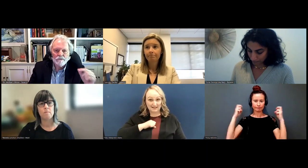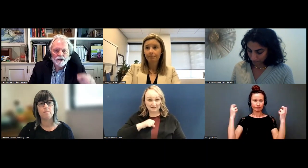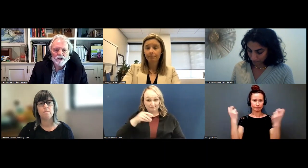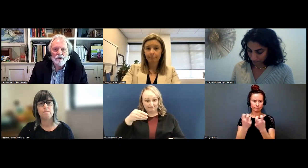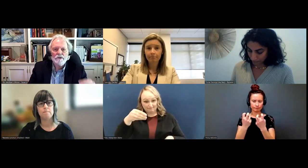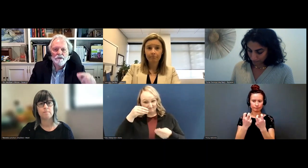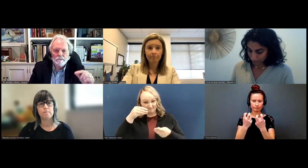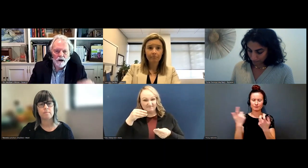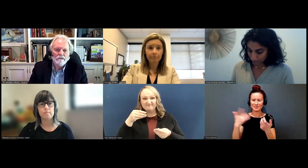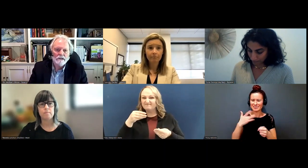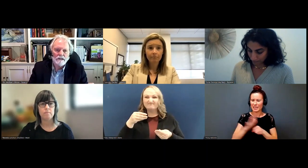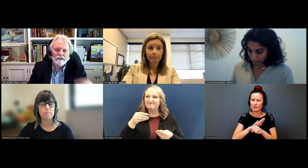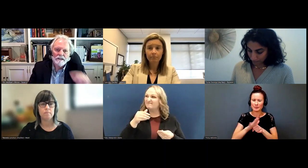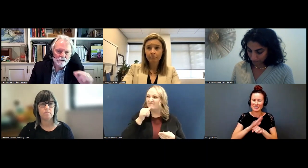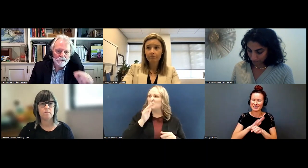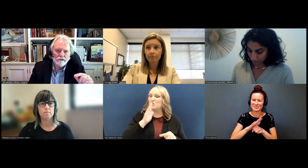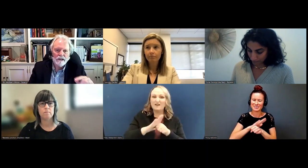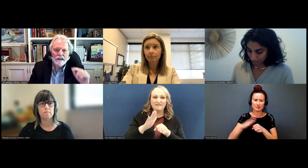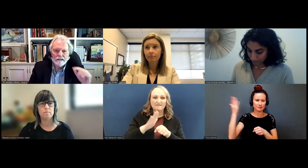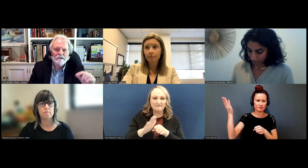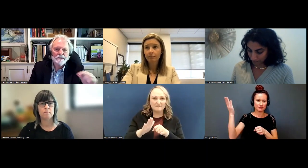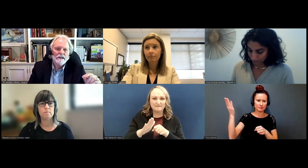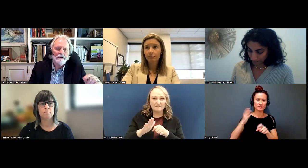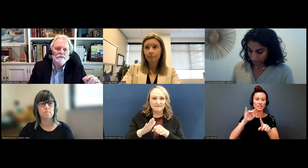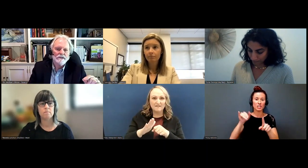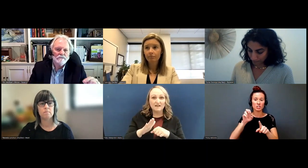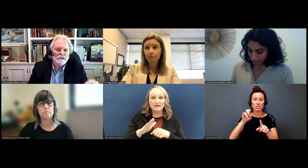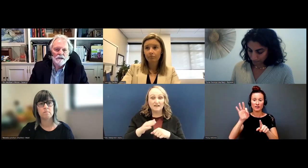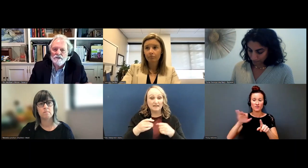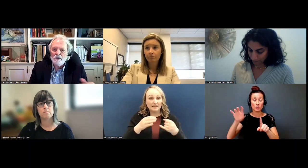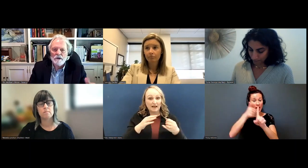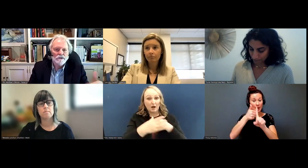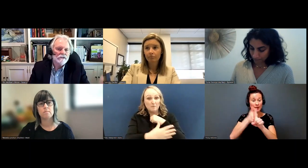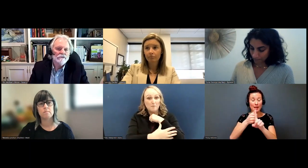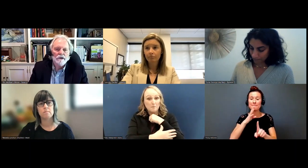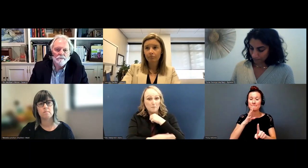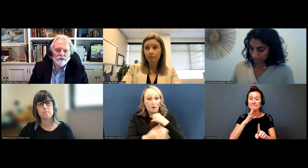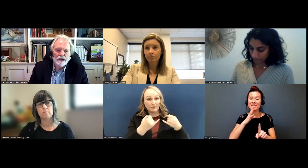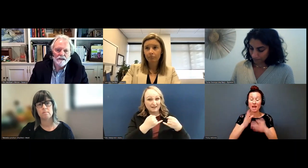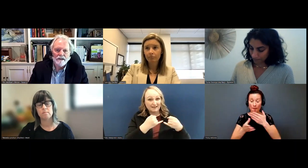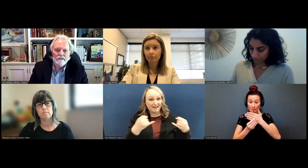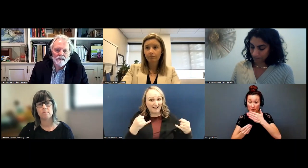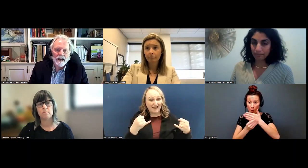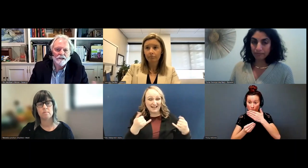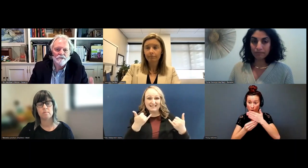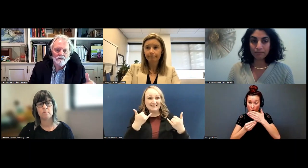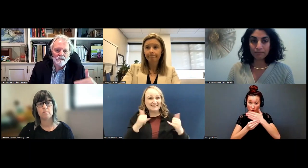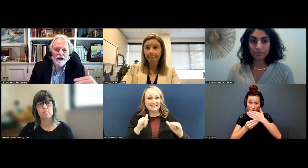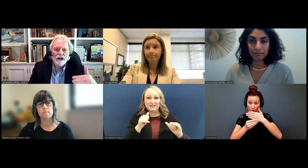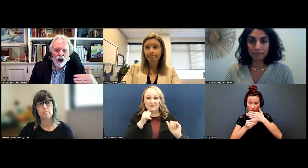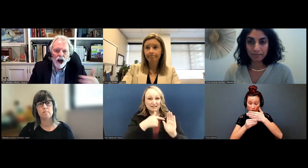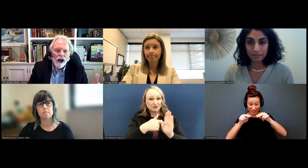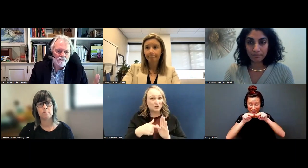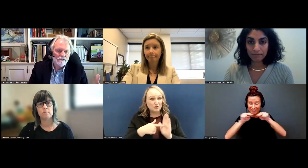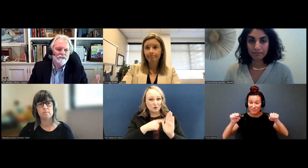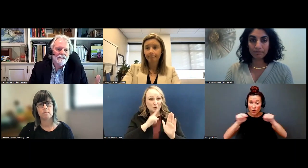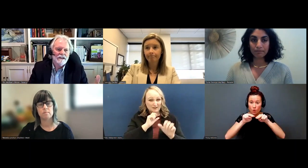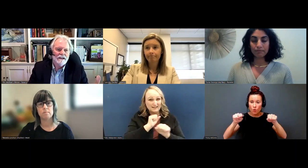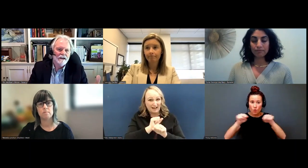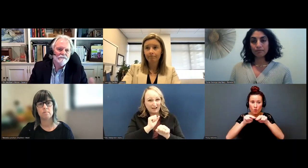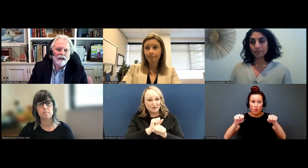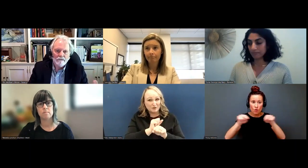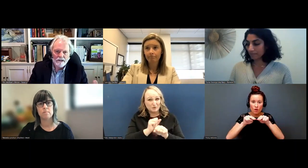Jennifer said, we know that the poverty line, the official one, doesn't capture 20, 30, 40% of the actual